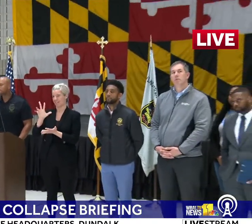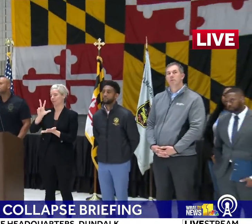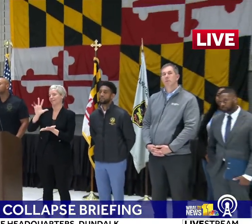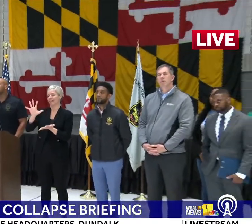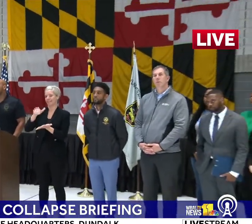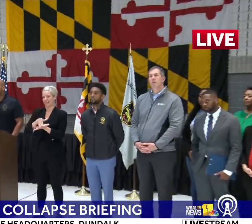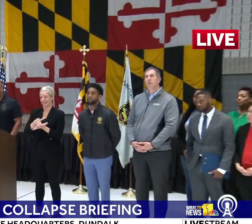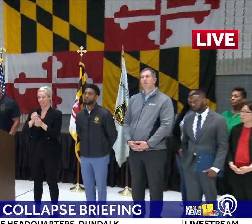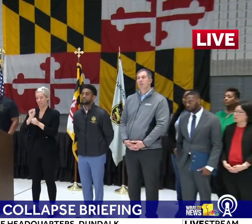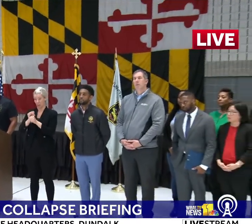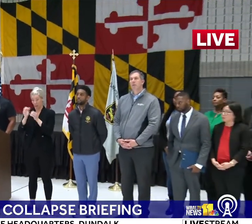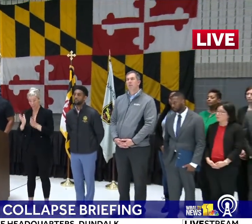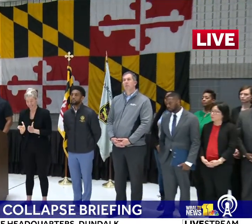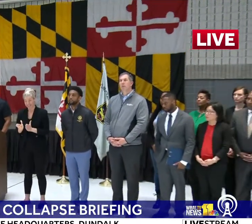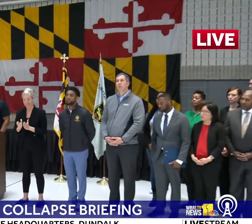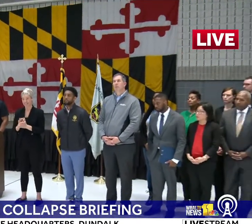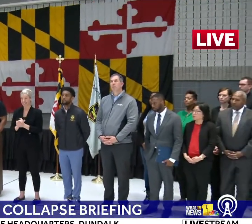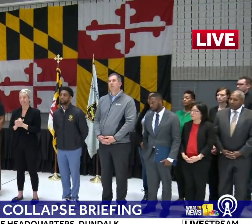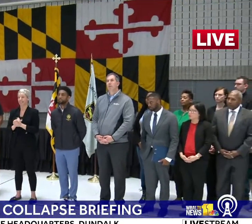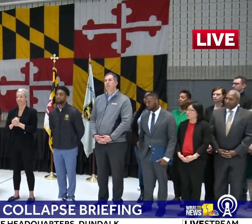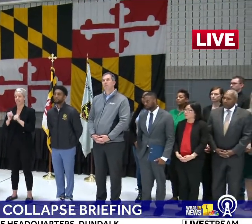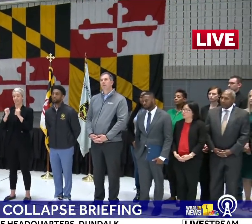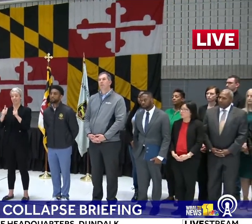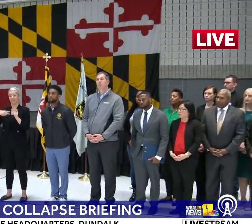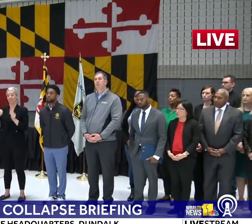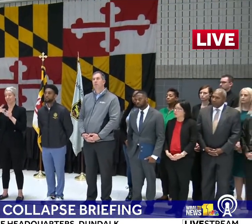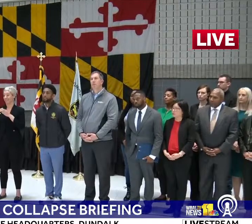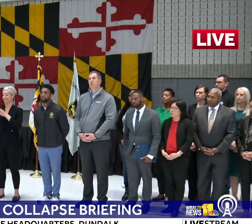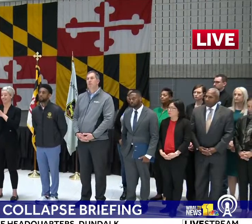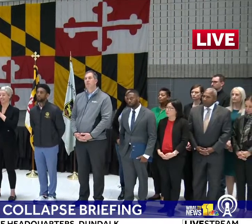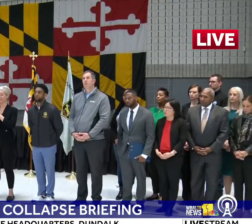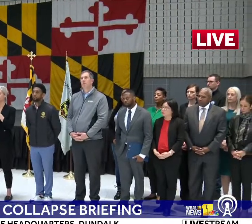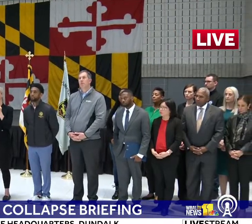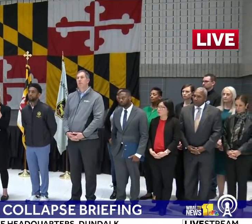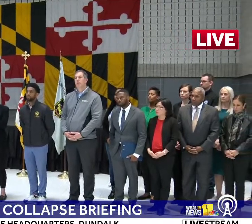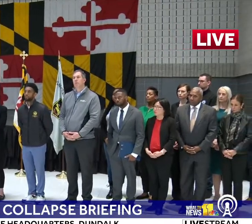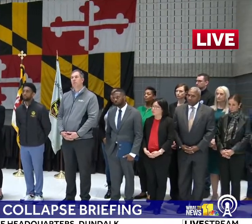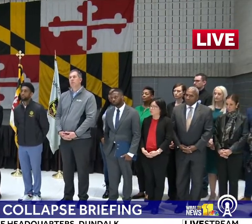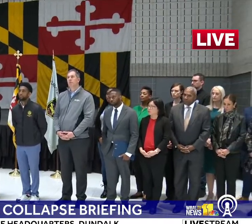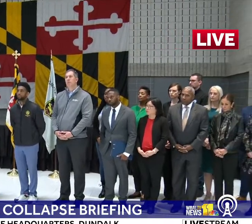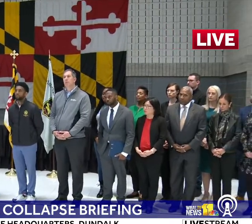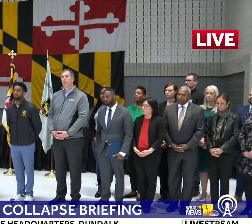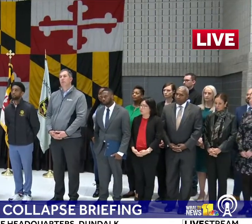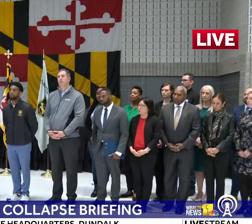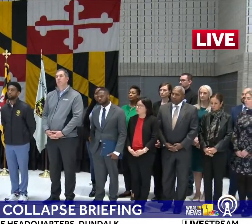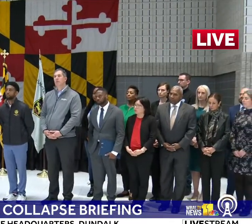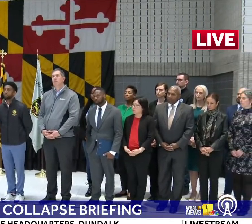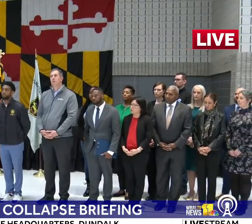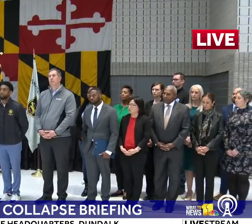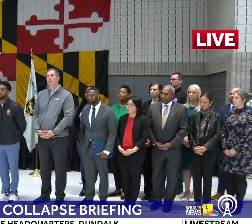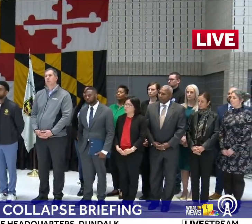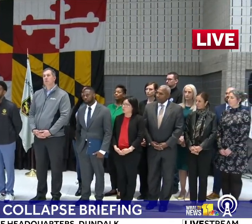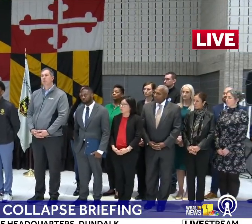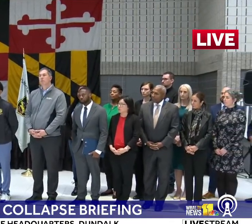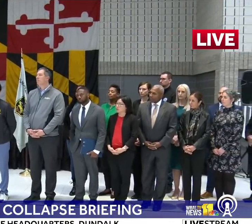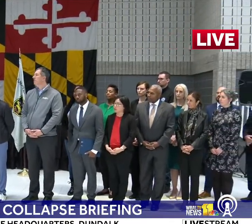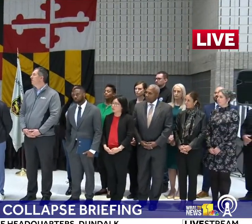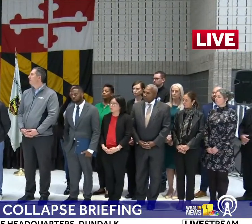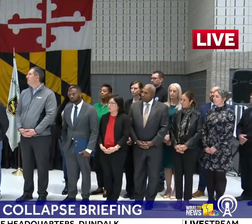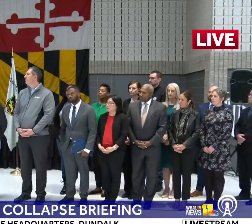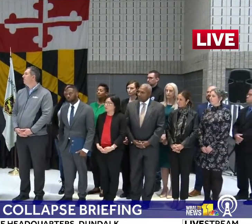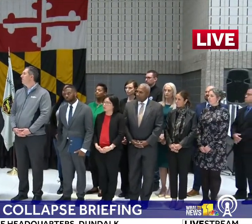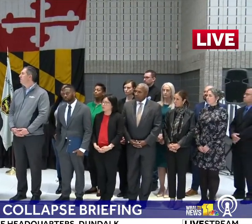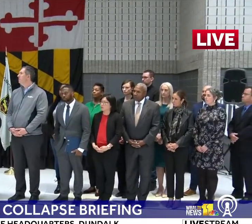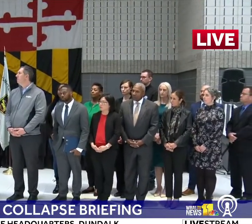employees. And all of them agree that rebuilding the Key Bridge is not just a local